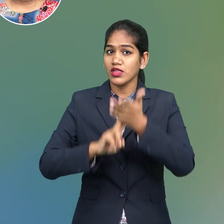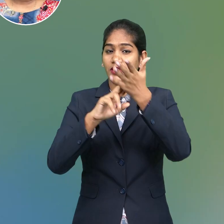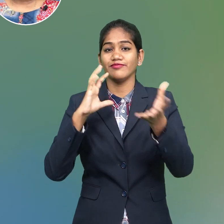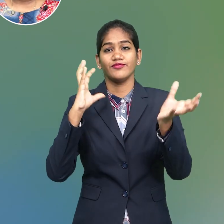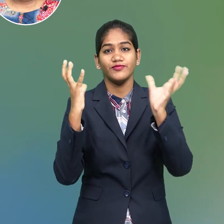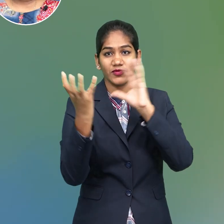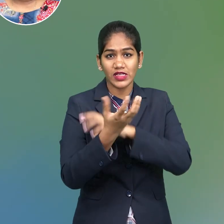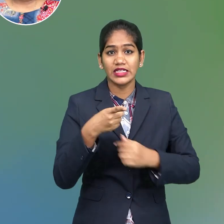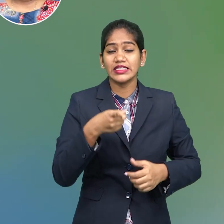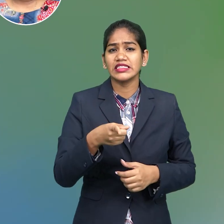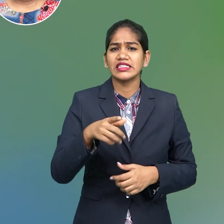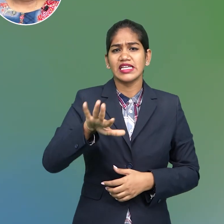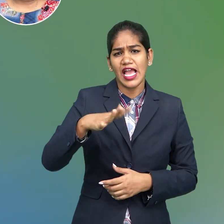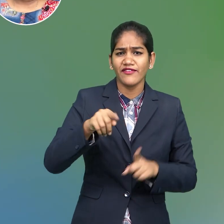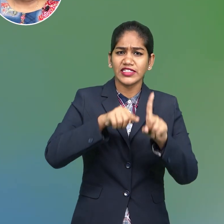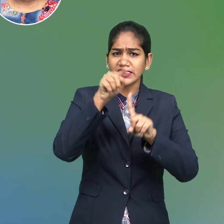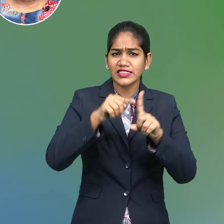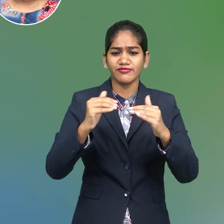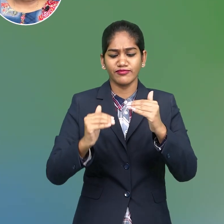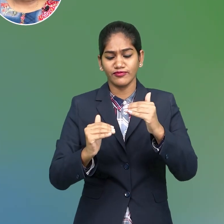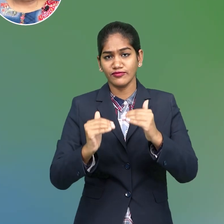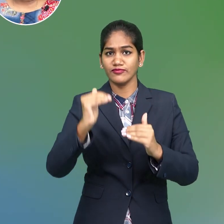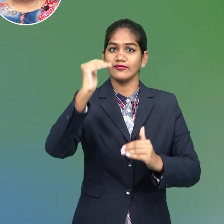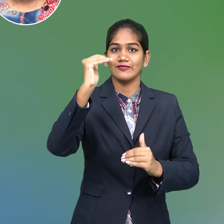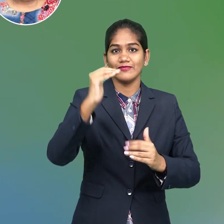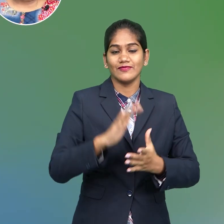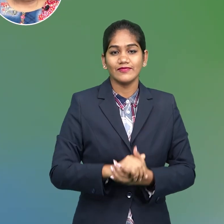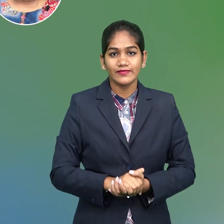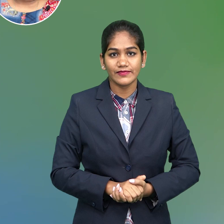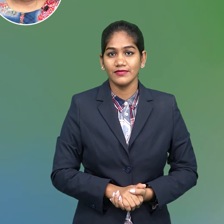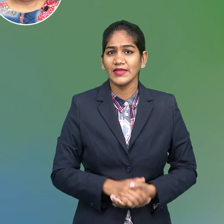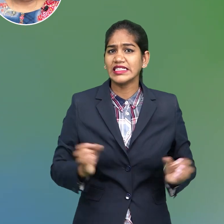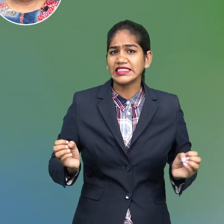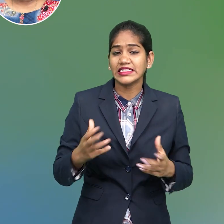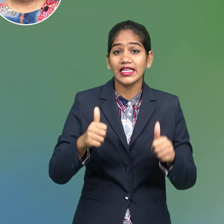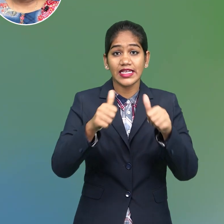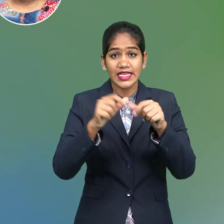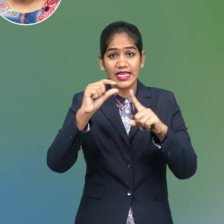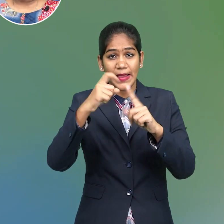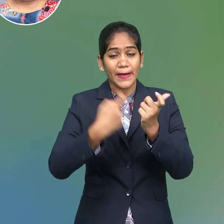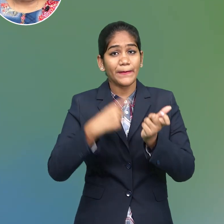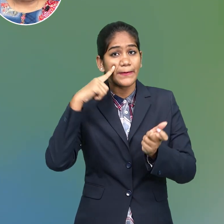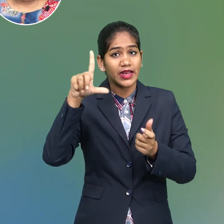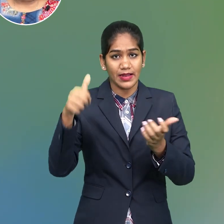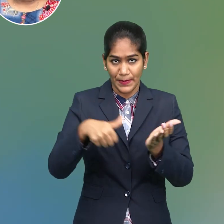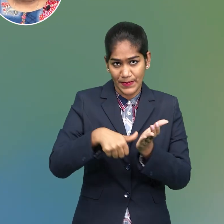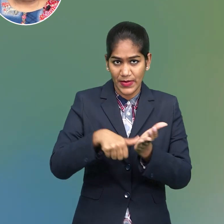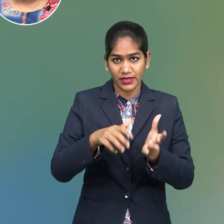country, the average temperature increases. Starting in April,